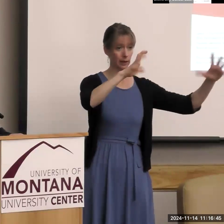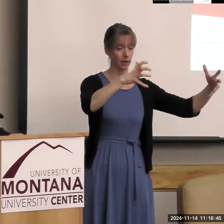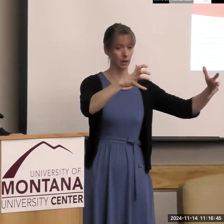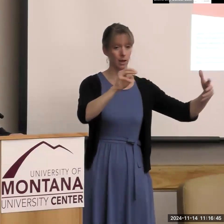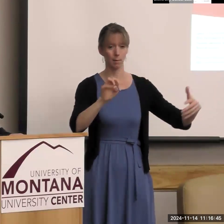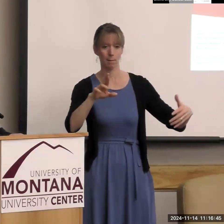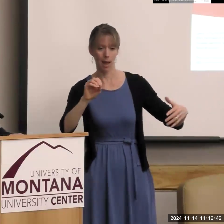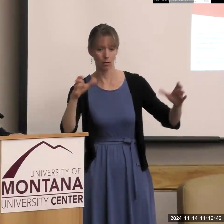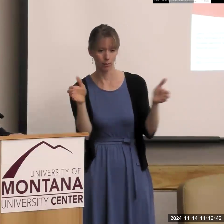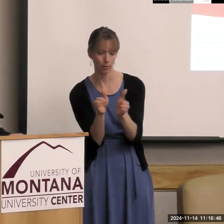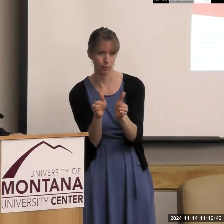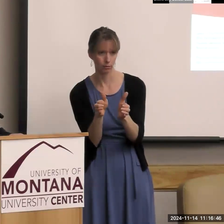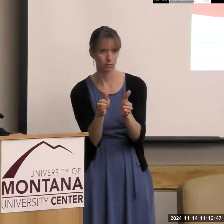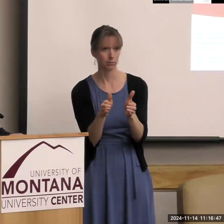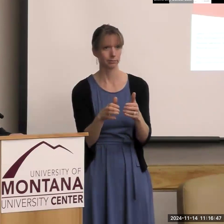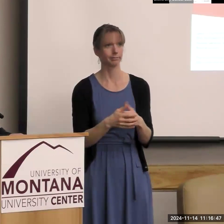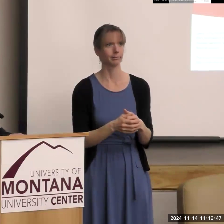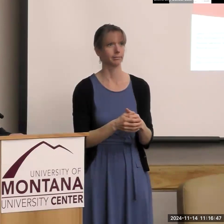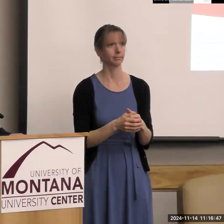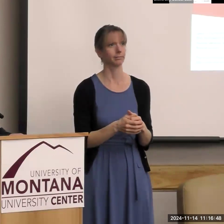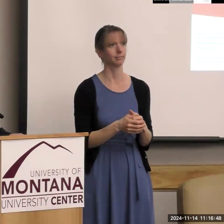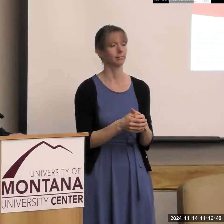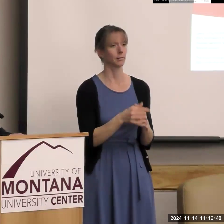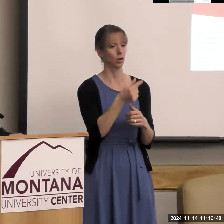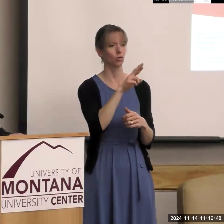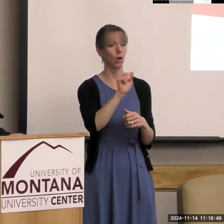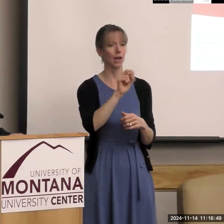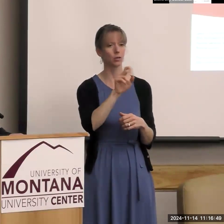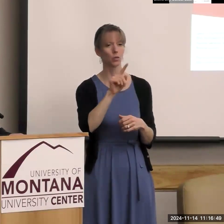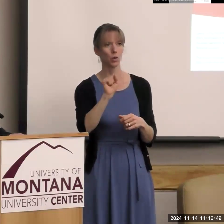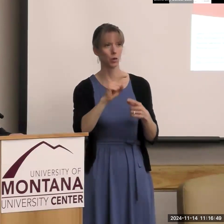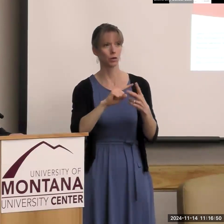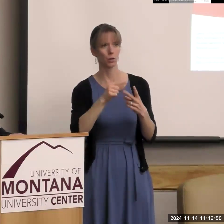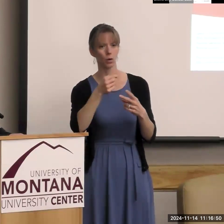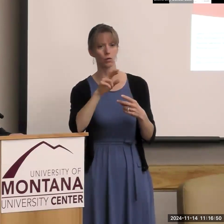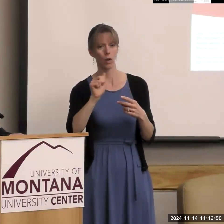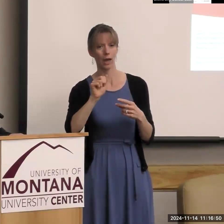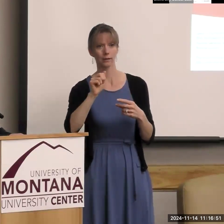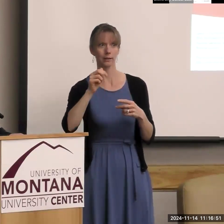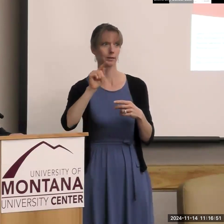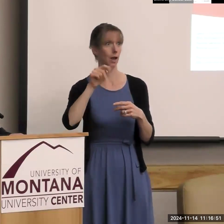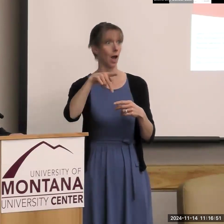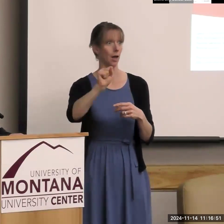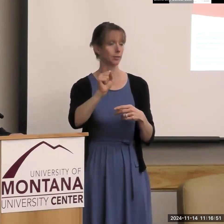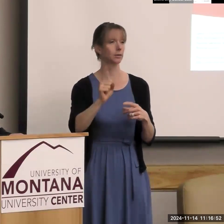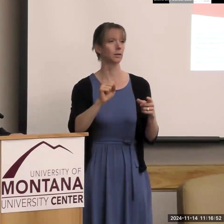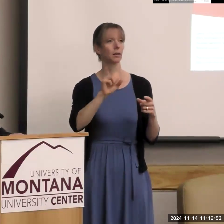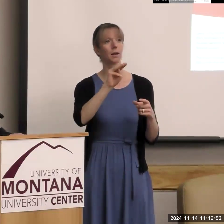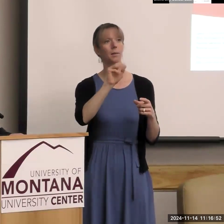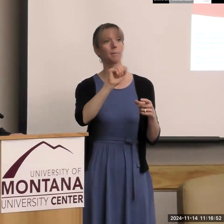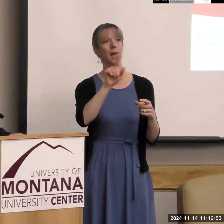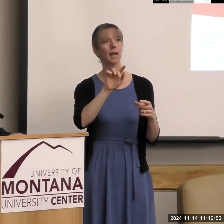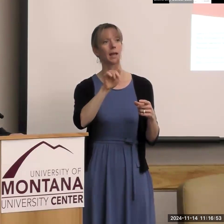grassroots, grass tops, et cetera. This is Mackenzie Jones with the Montana Disability and Health